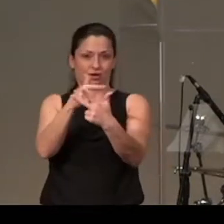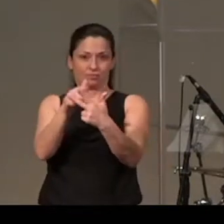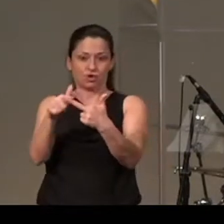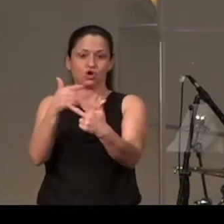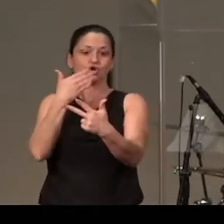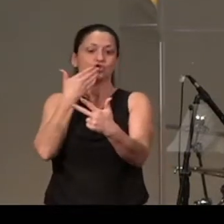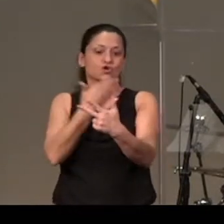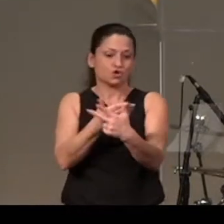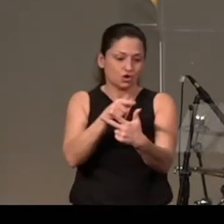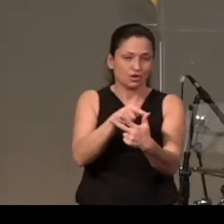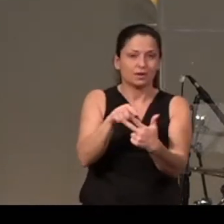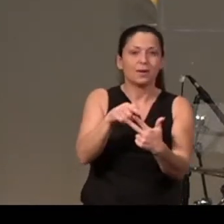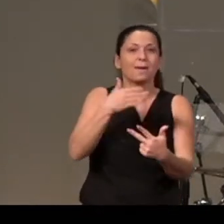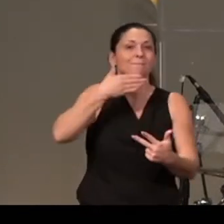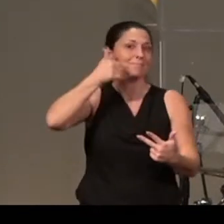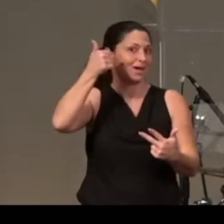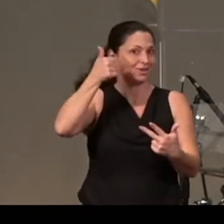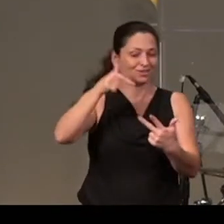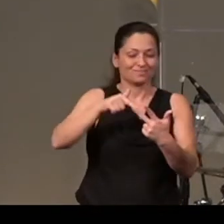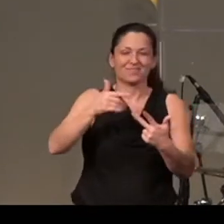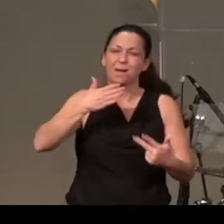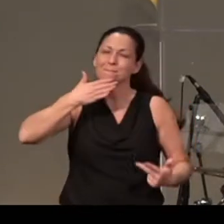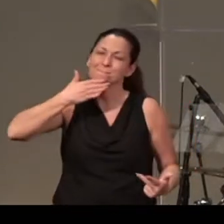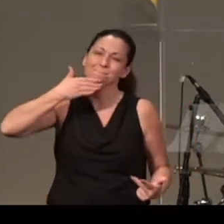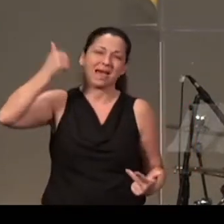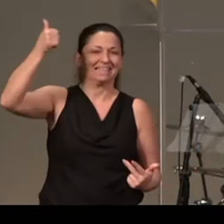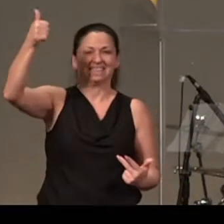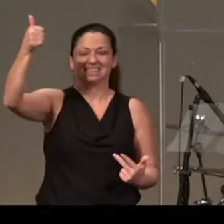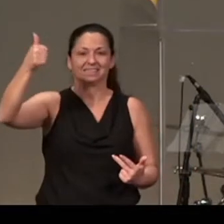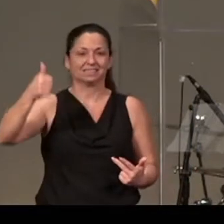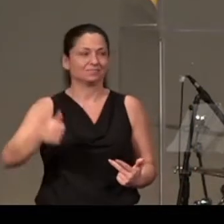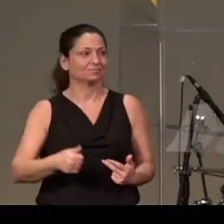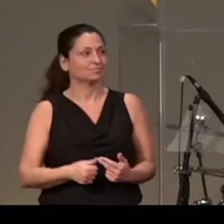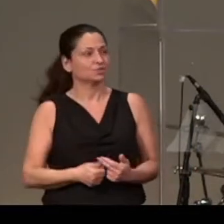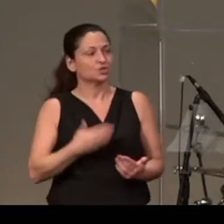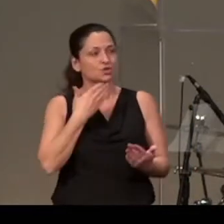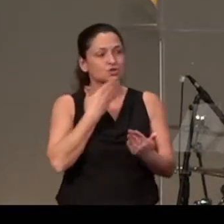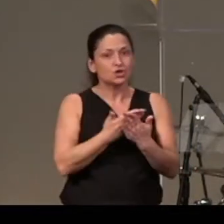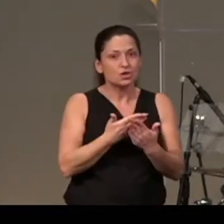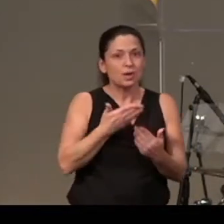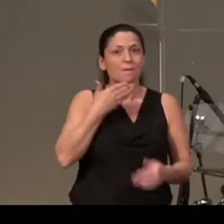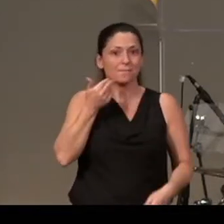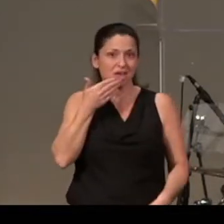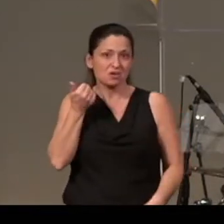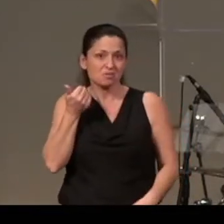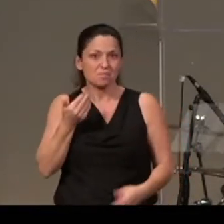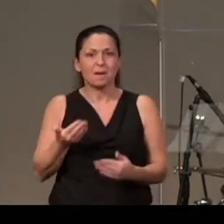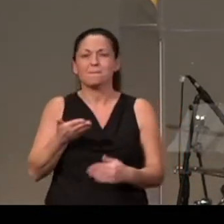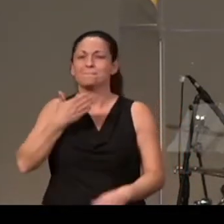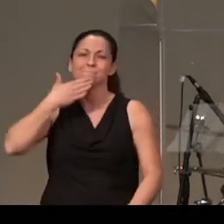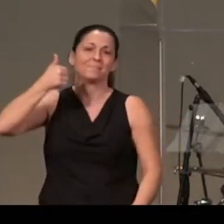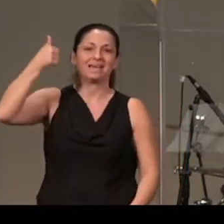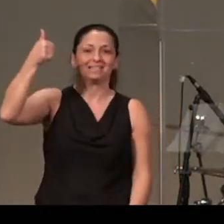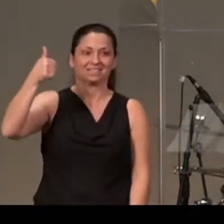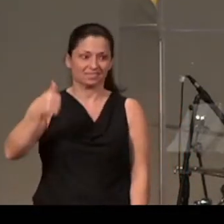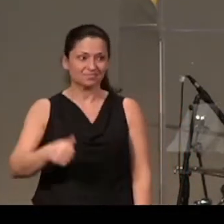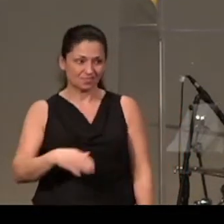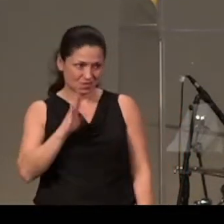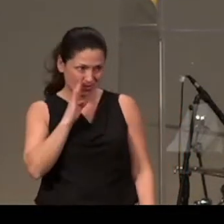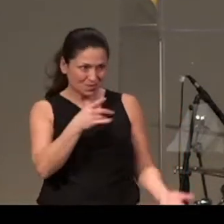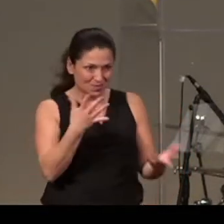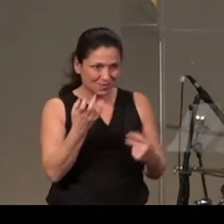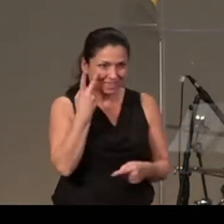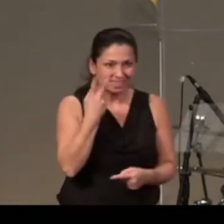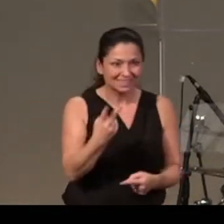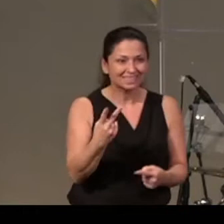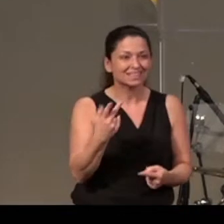and best. I mean, how many of you would like to see a future and see good, better, and best? That would be pretty good, wouldn't it? So let me